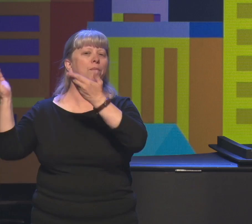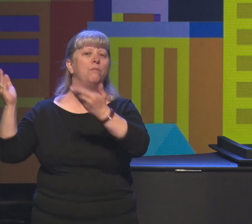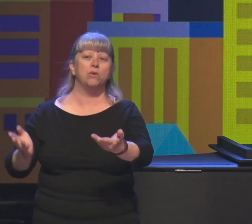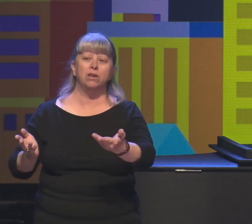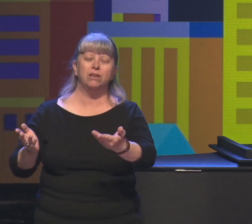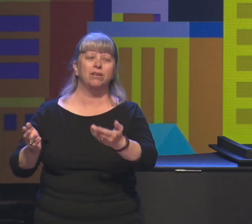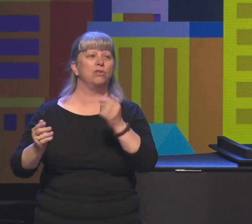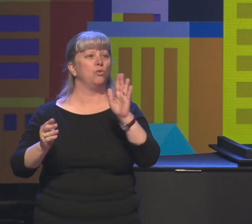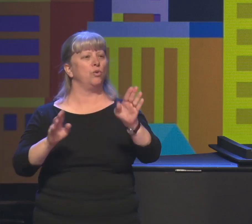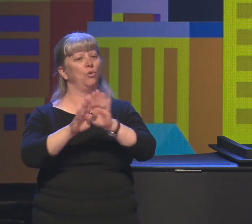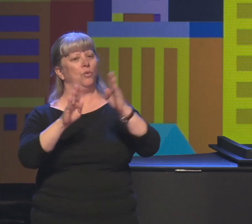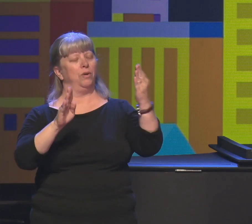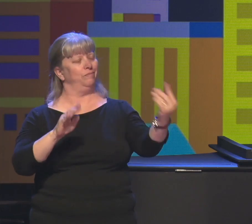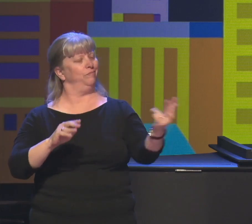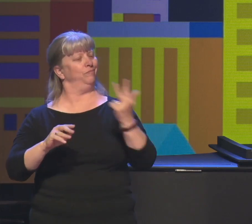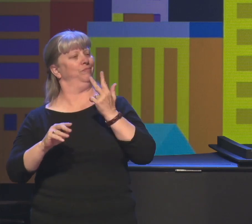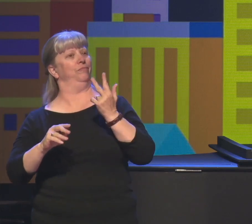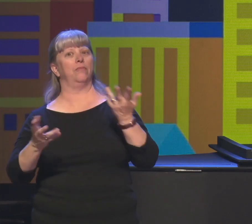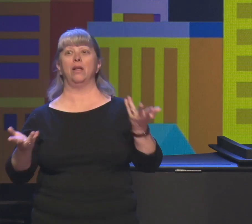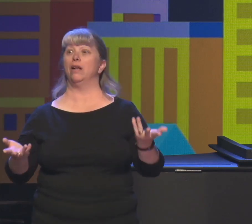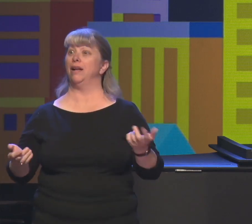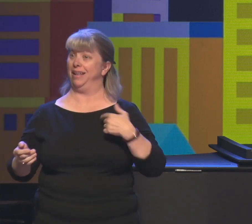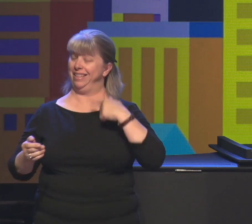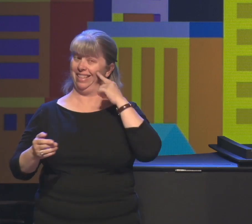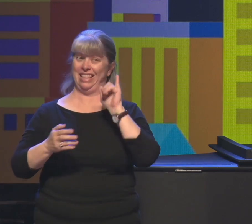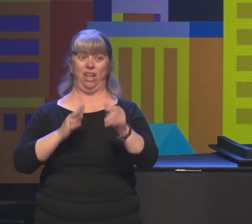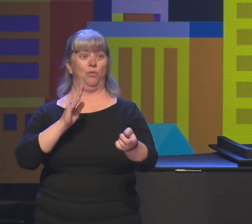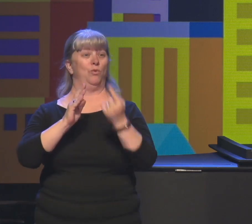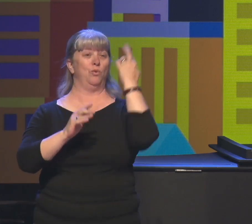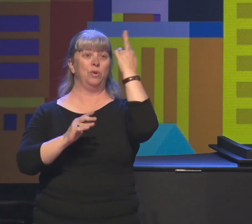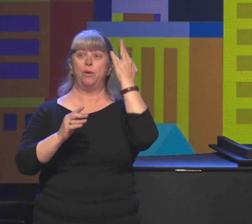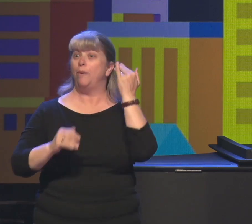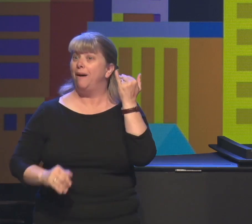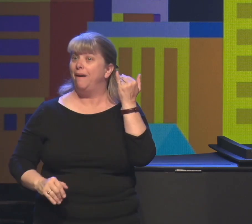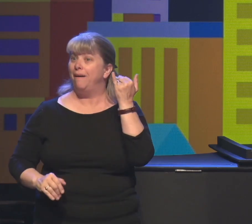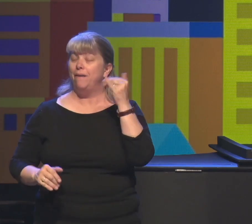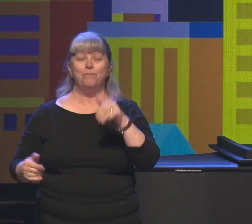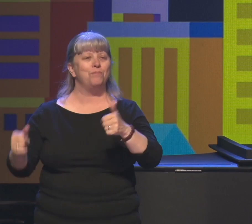door. And I think this is one of the reasons why, like,